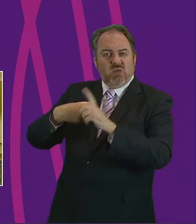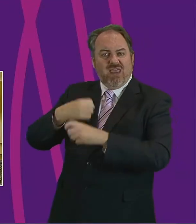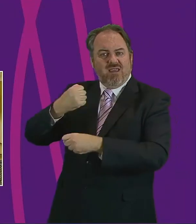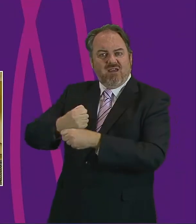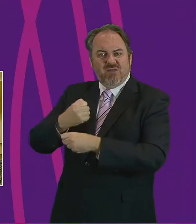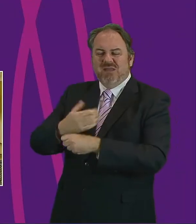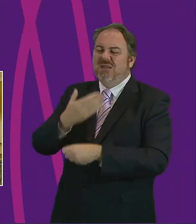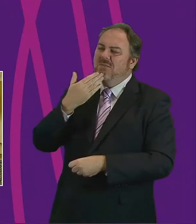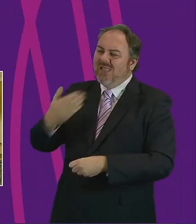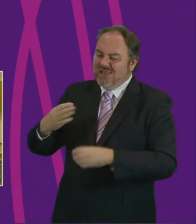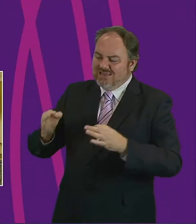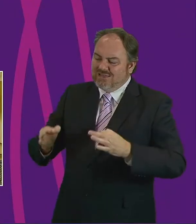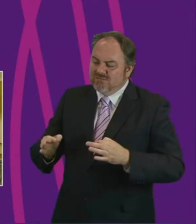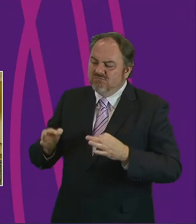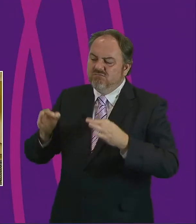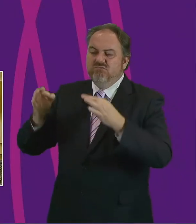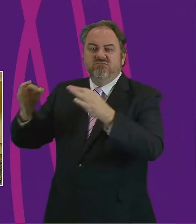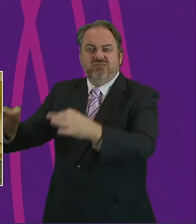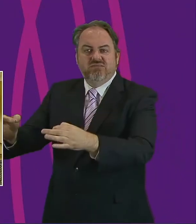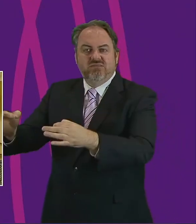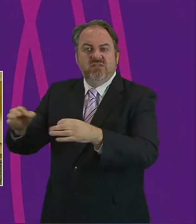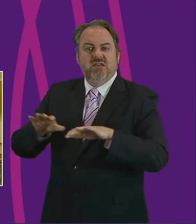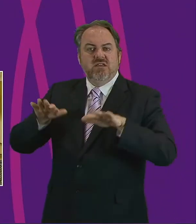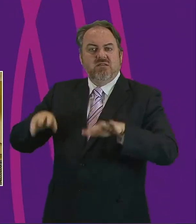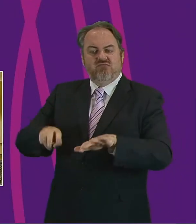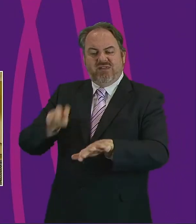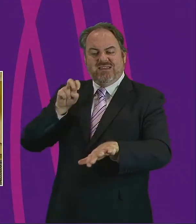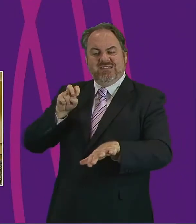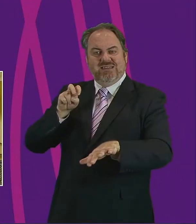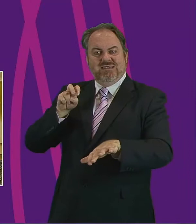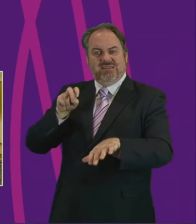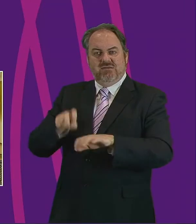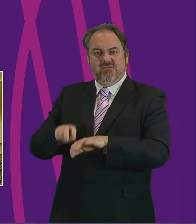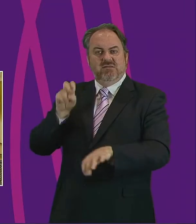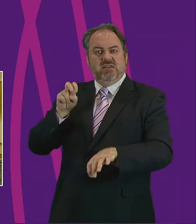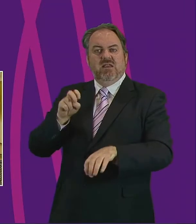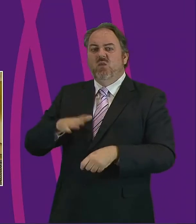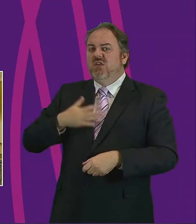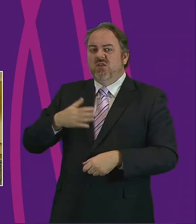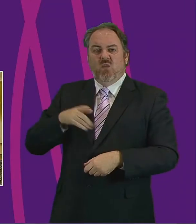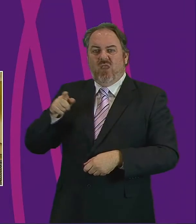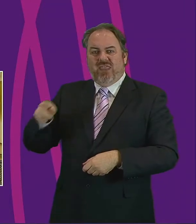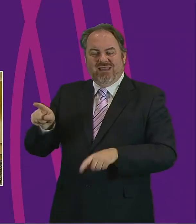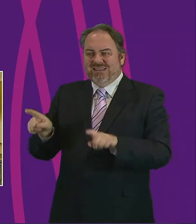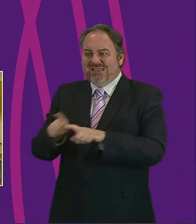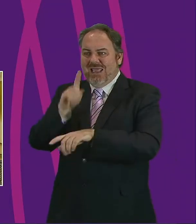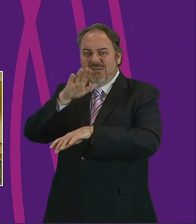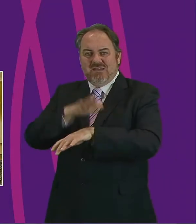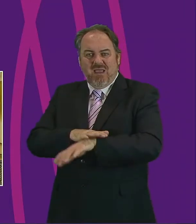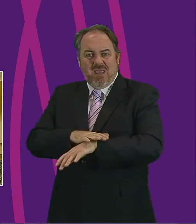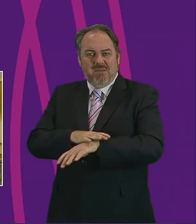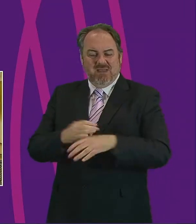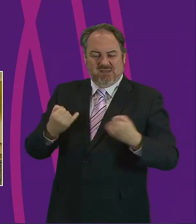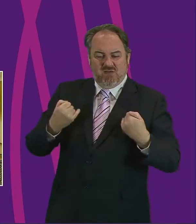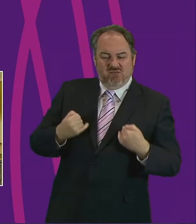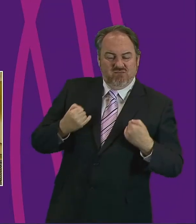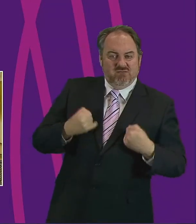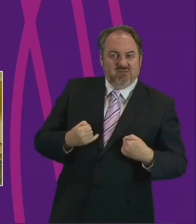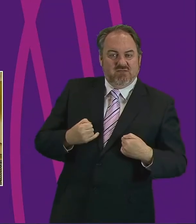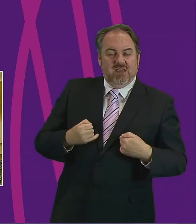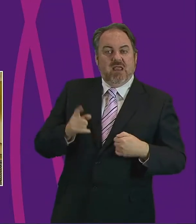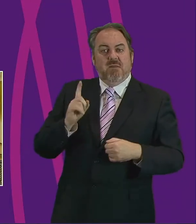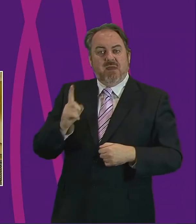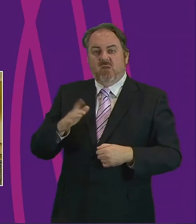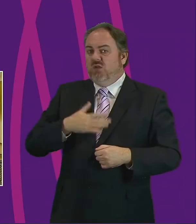extension to the Brexit transition period so that we take away any prospect of either a no-deal Brexit or, as